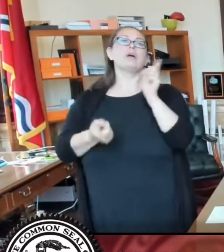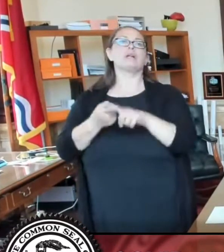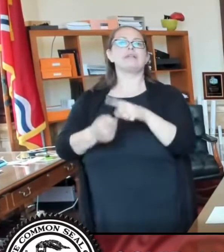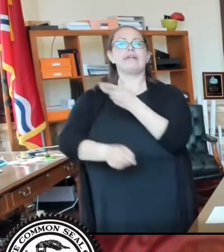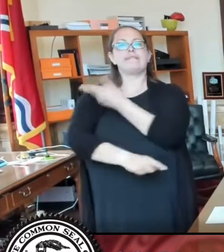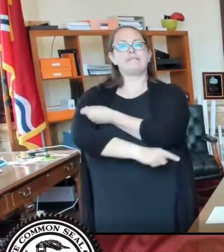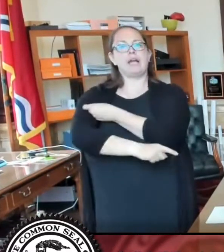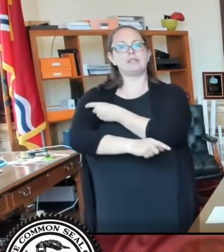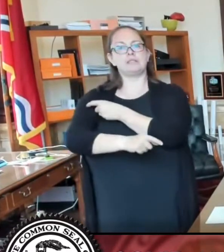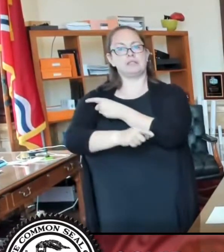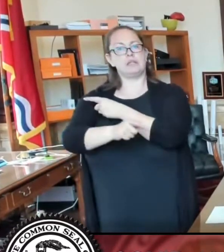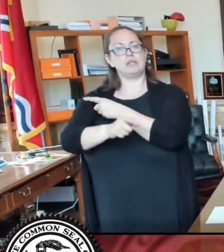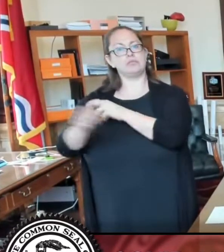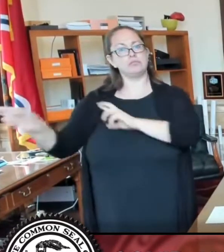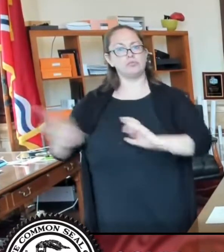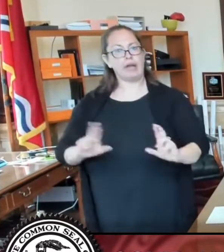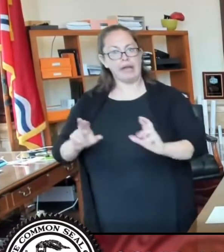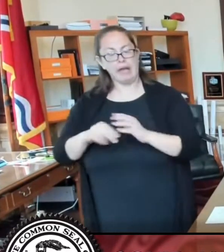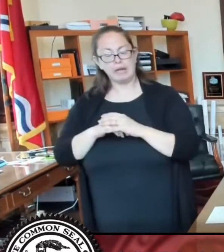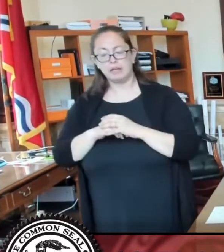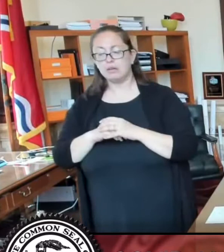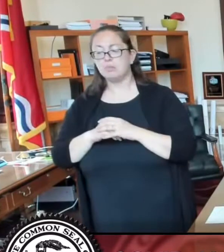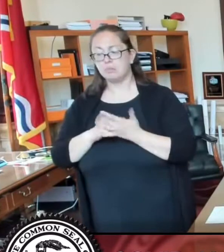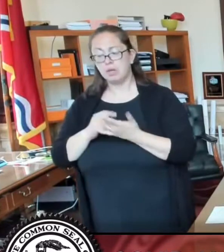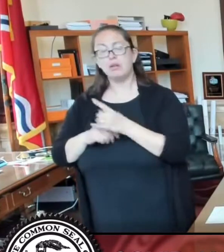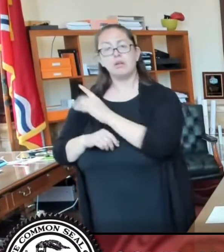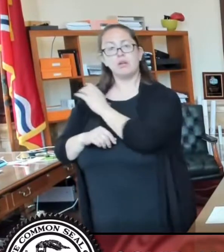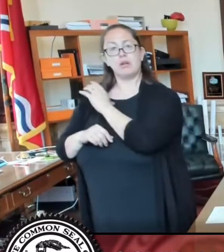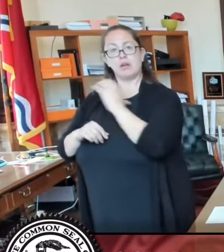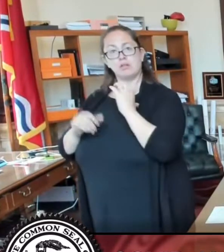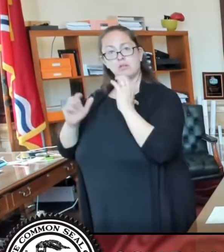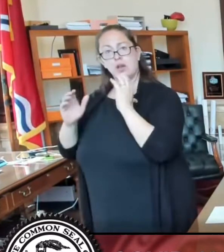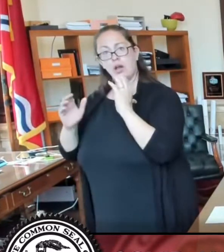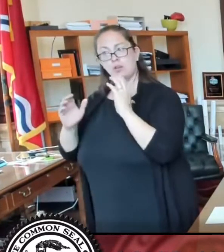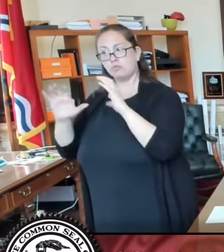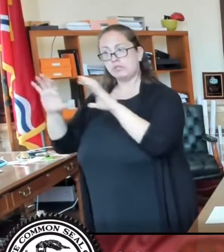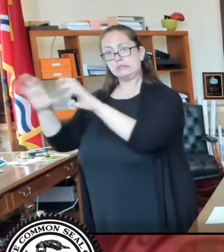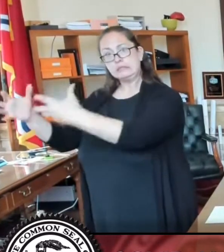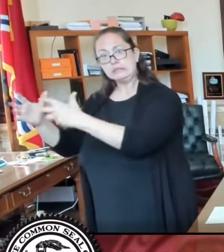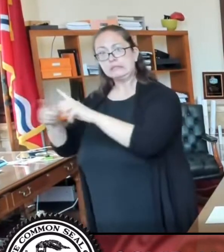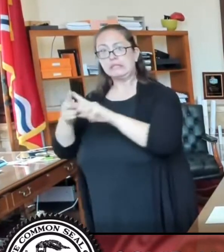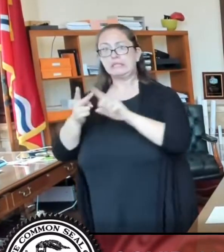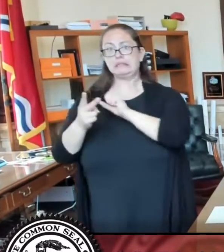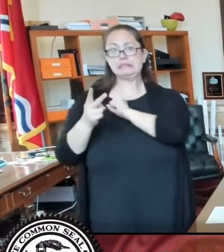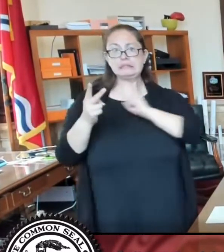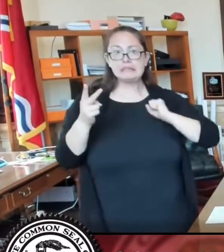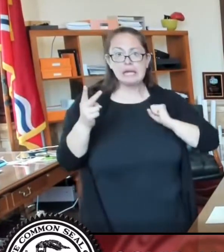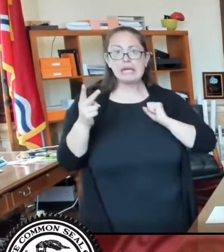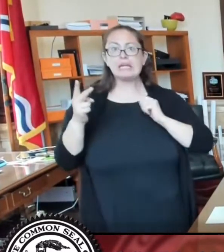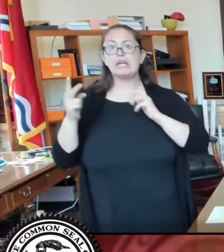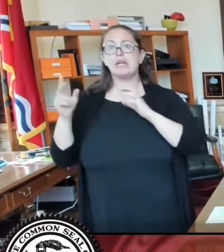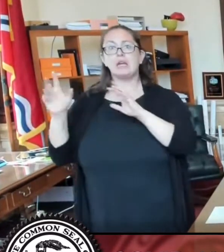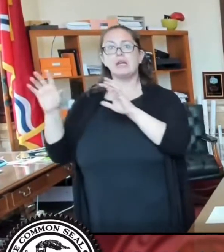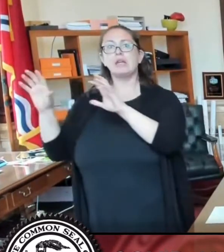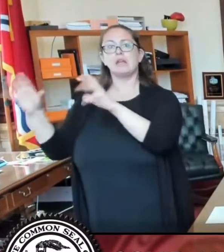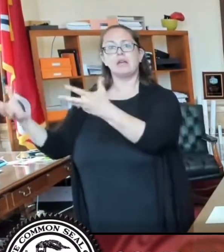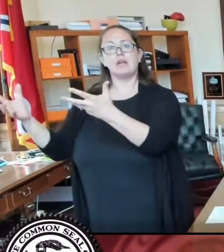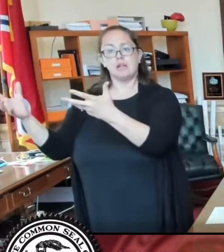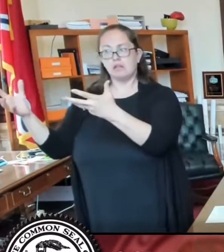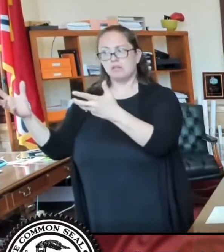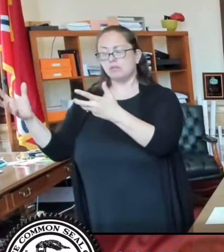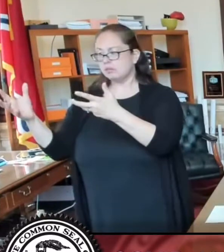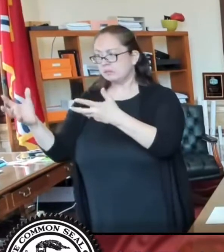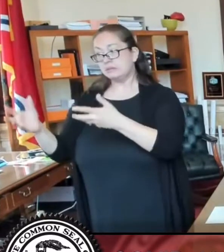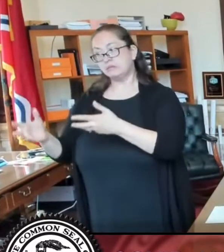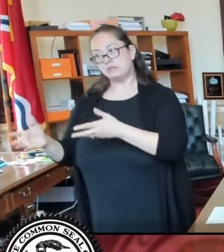developed. But Congress is, and the Senate and the House are really pushing the researchers